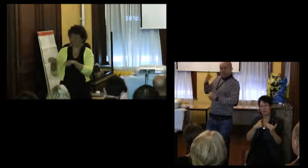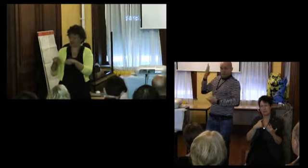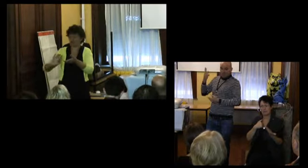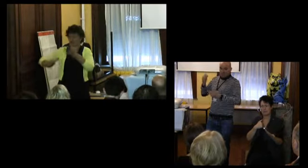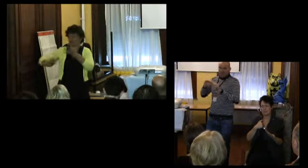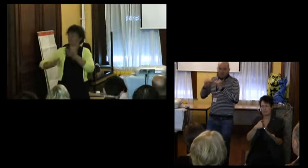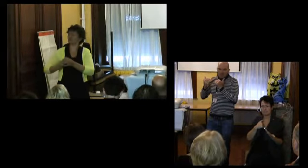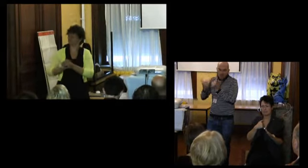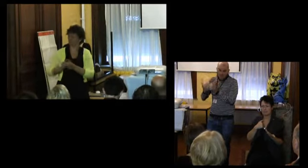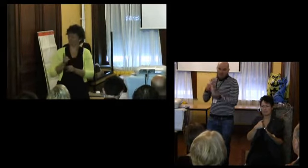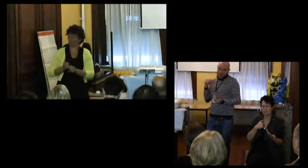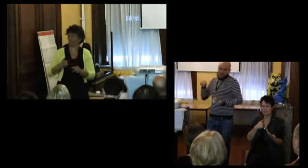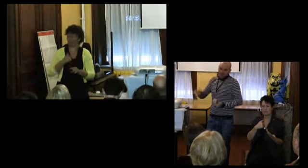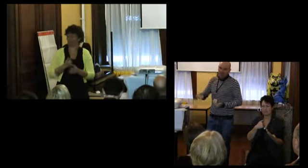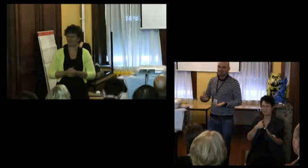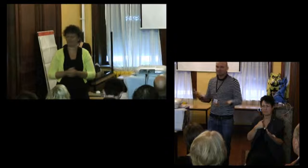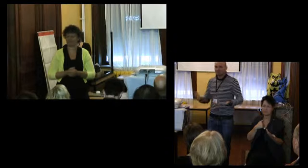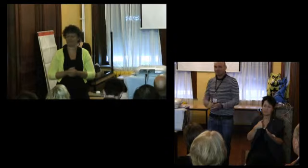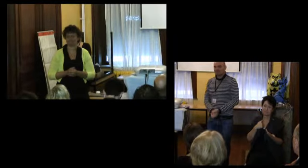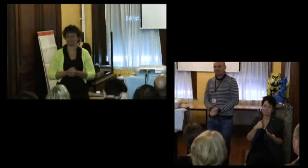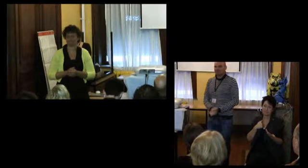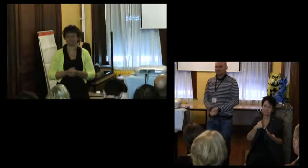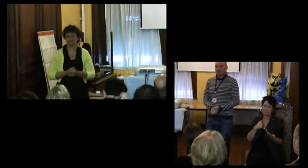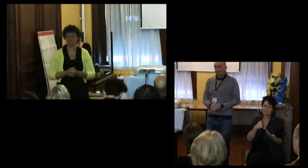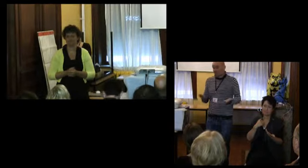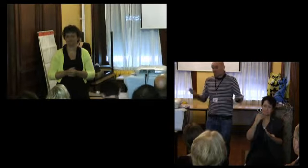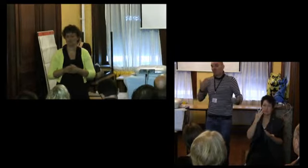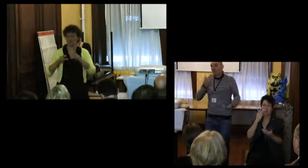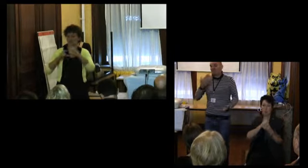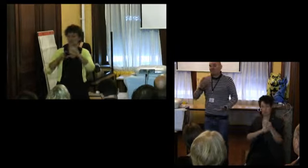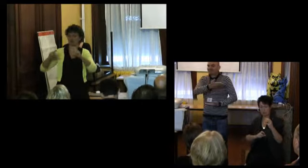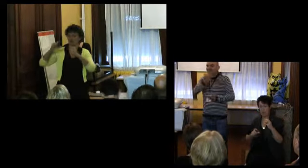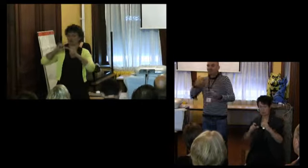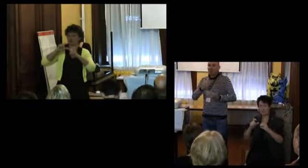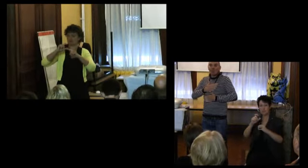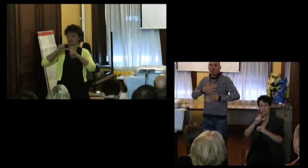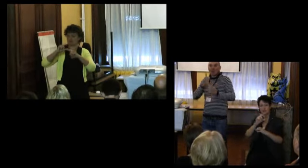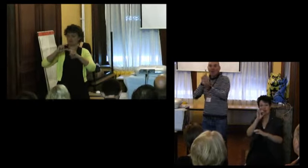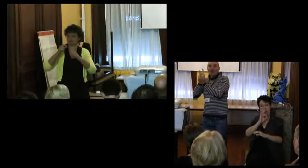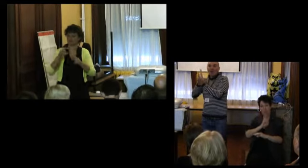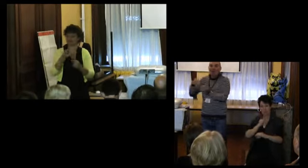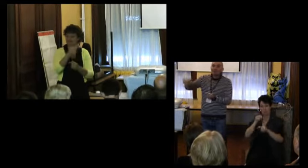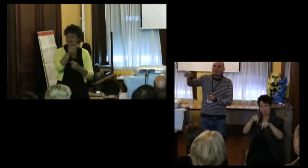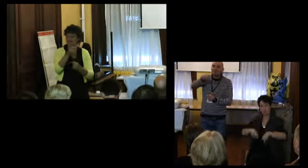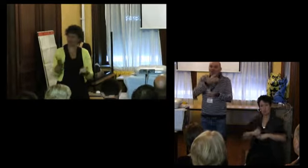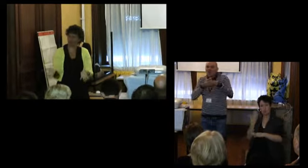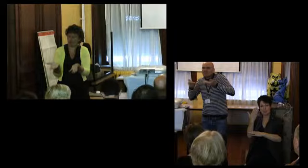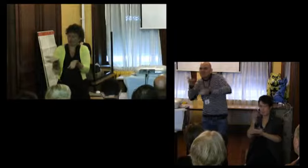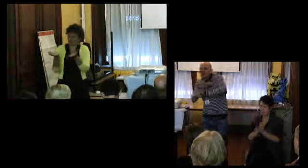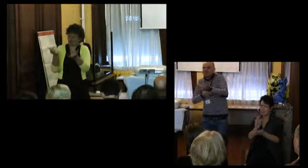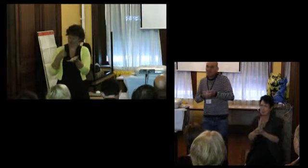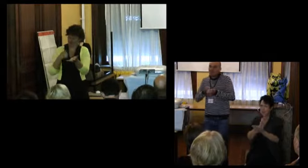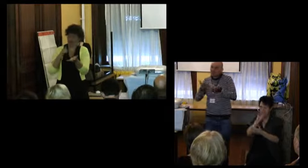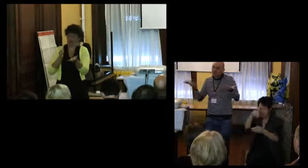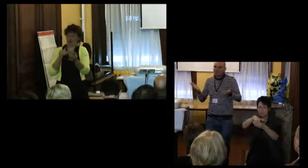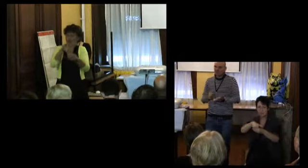if. When Sindus proposed me to come to the seminar, I was very pleased to